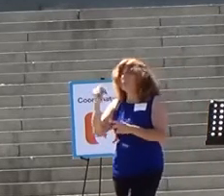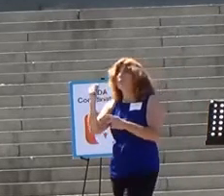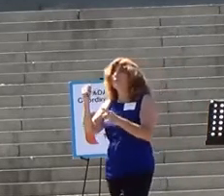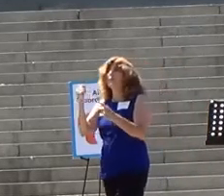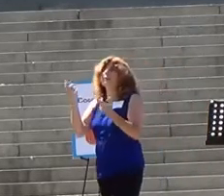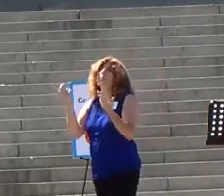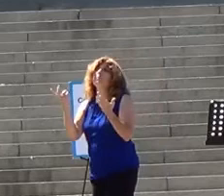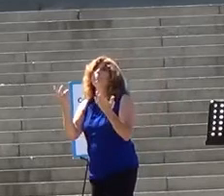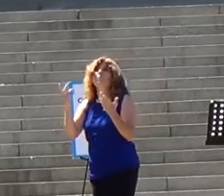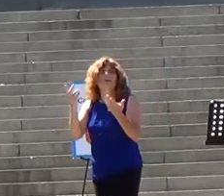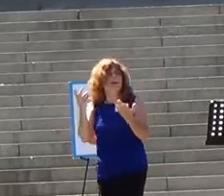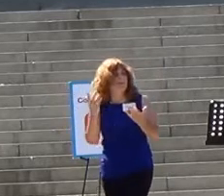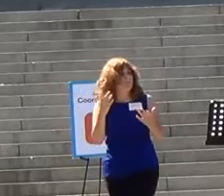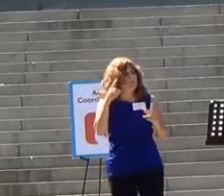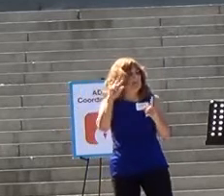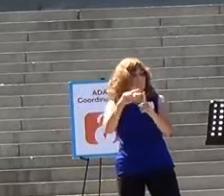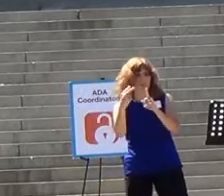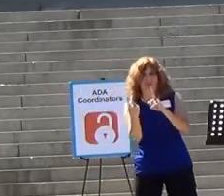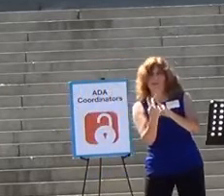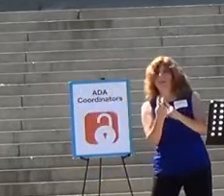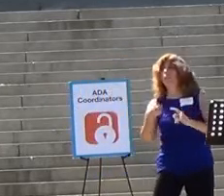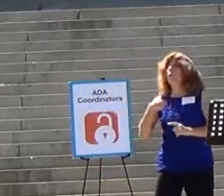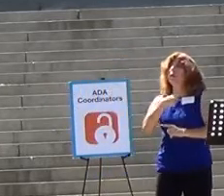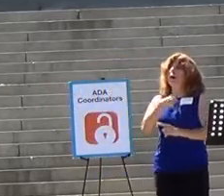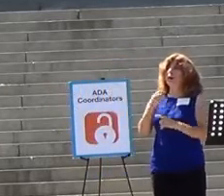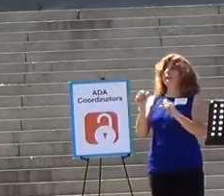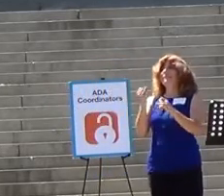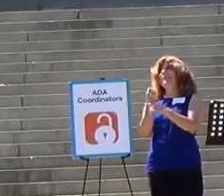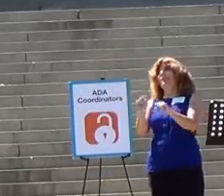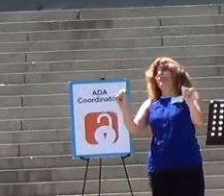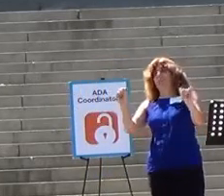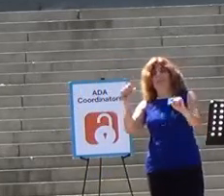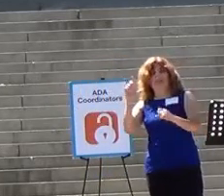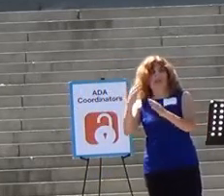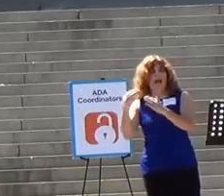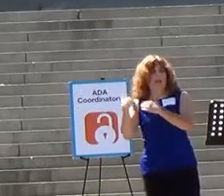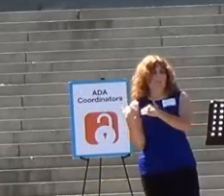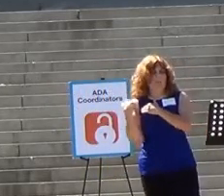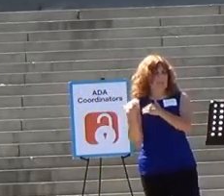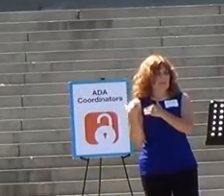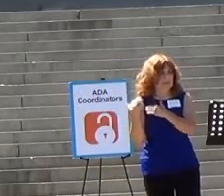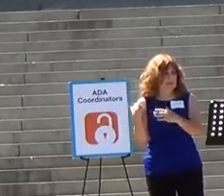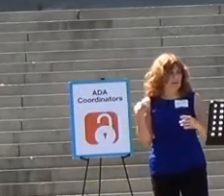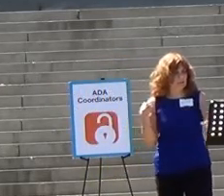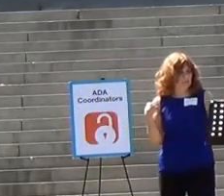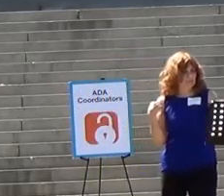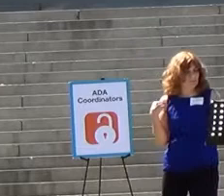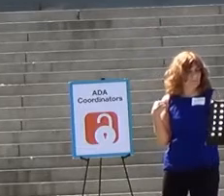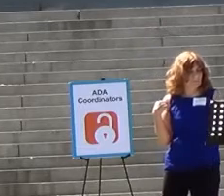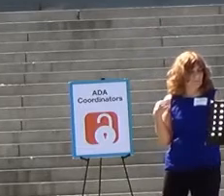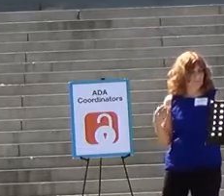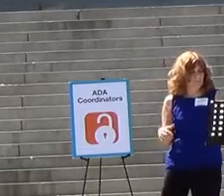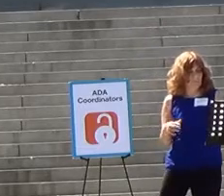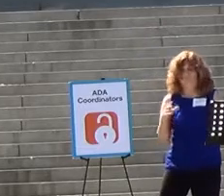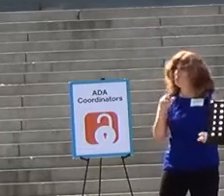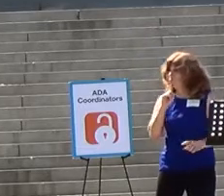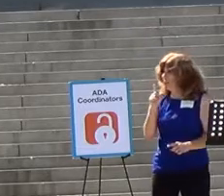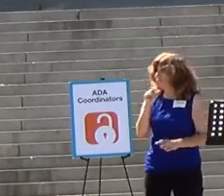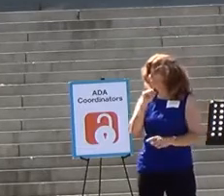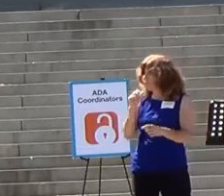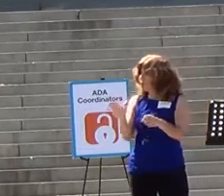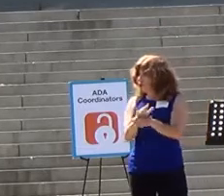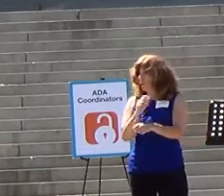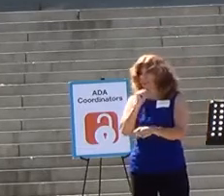other disabled workers because of the perception that those workers are a safety